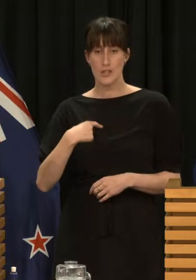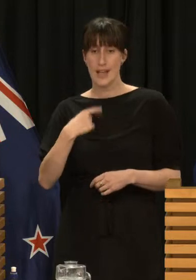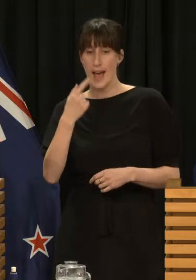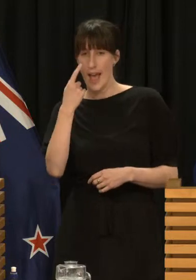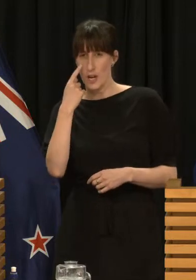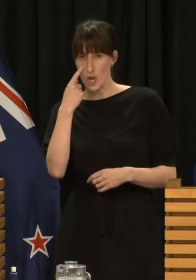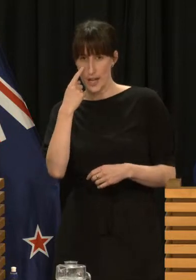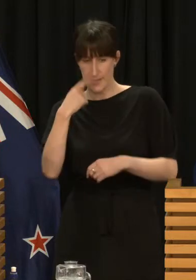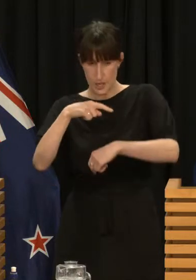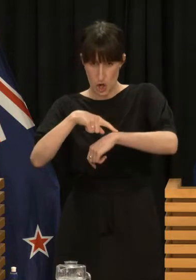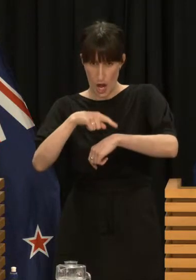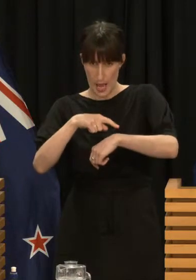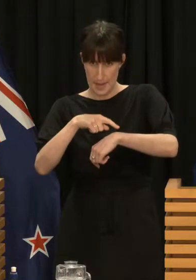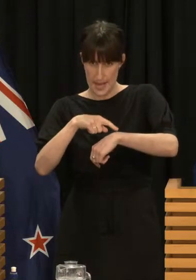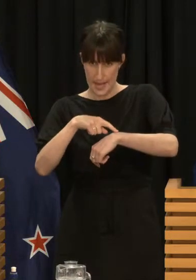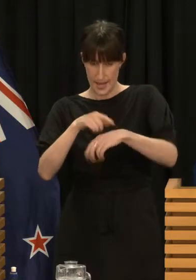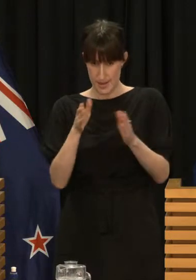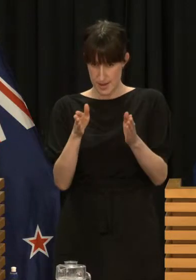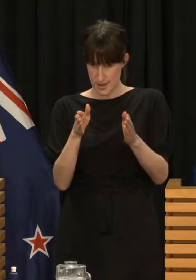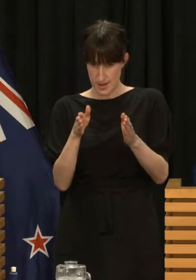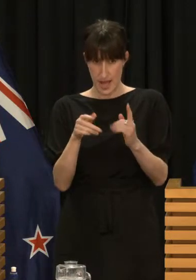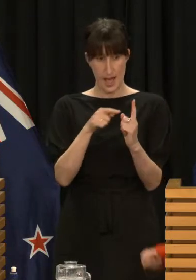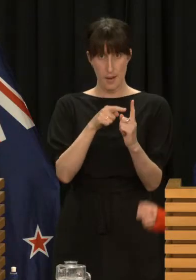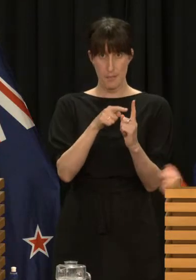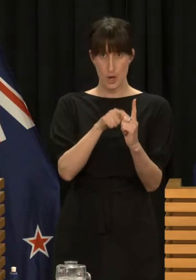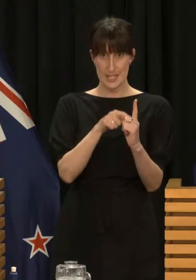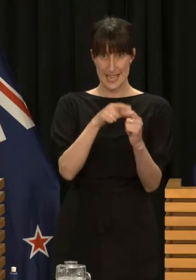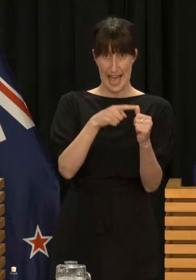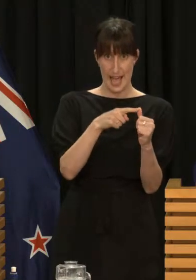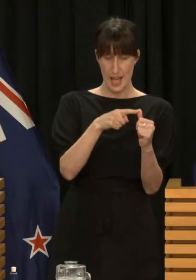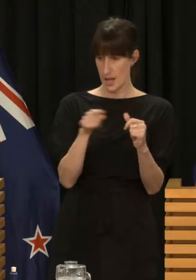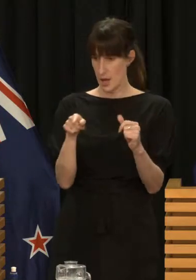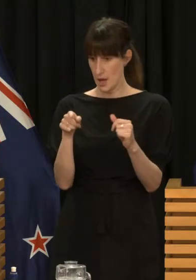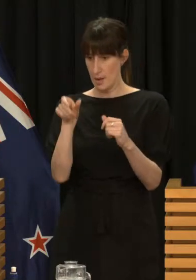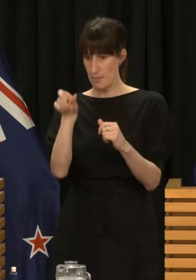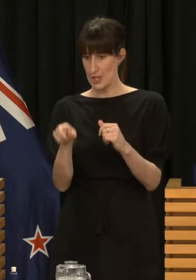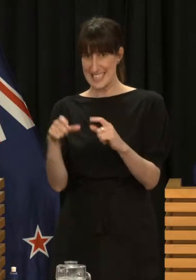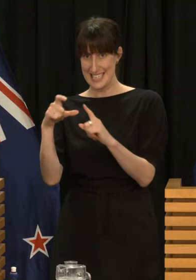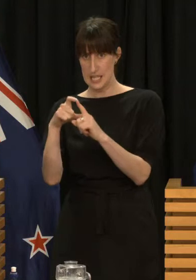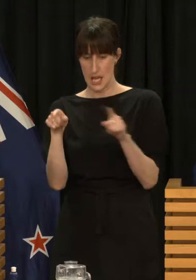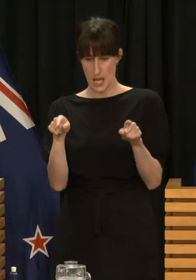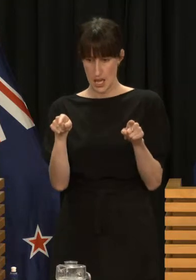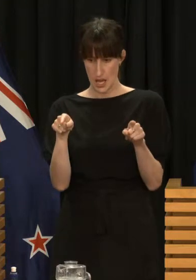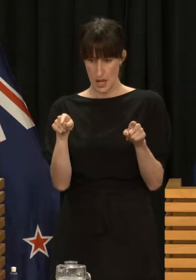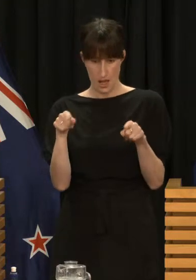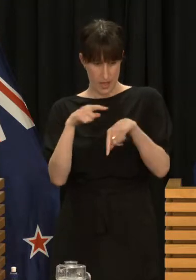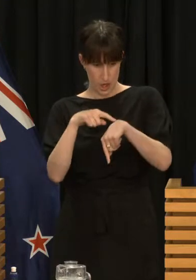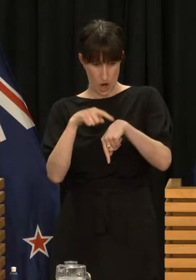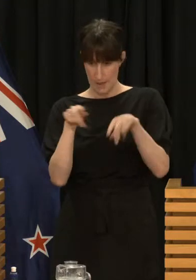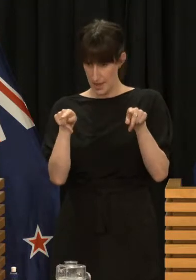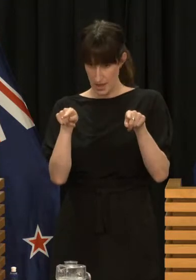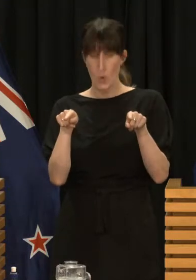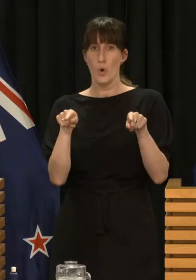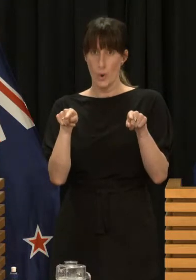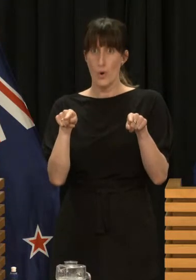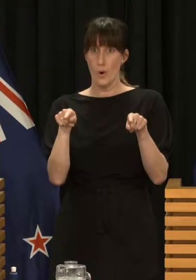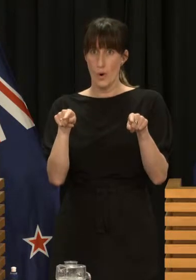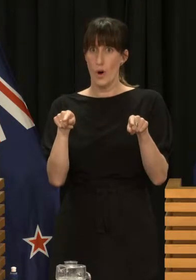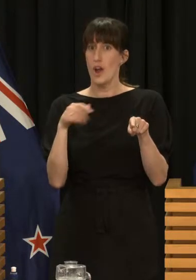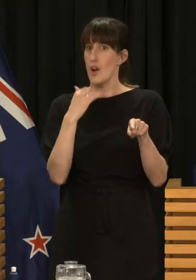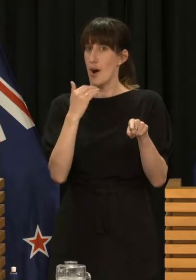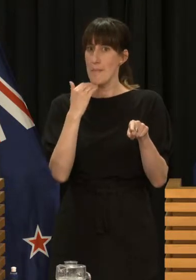of when these cases were infected and infectious. and the genome sequencing, it would suggest that there's